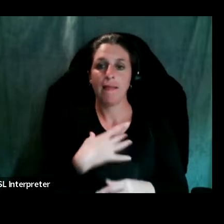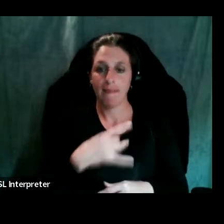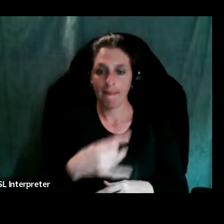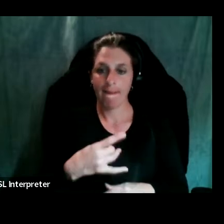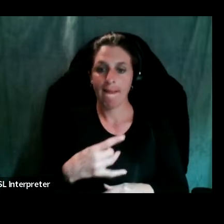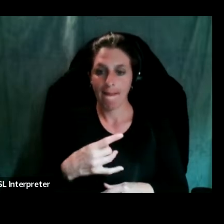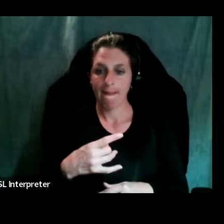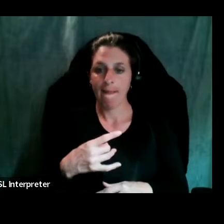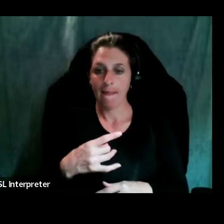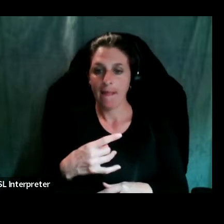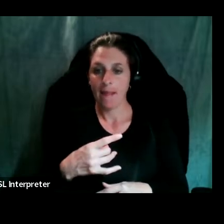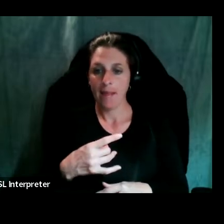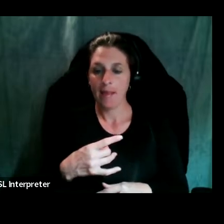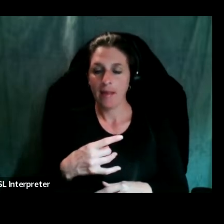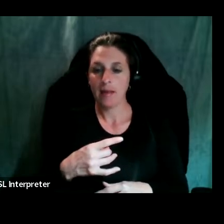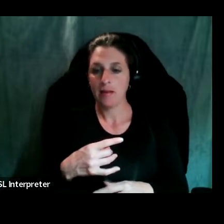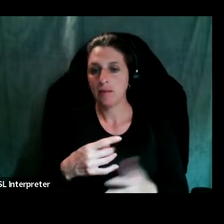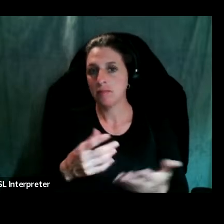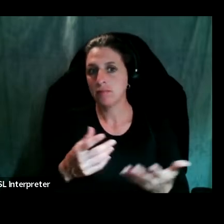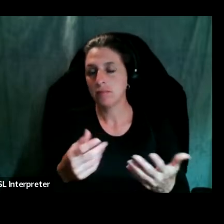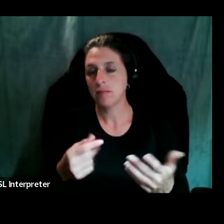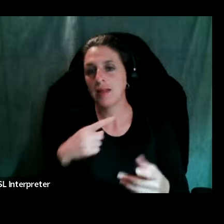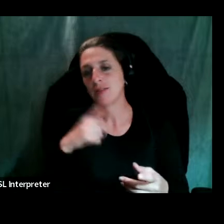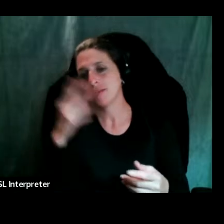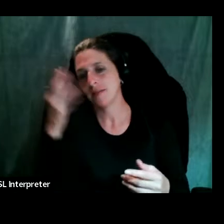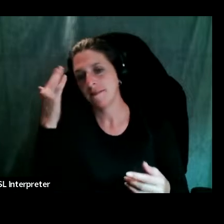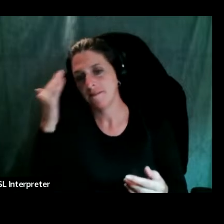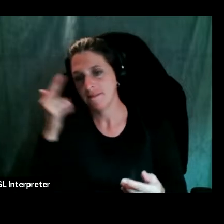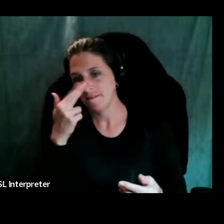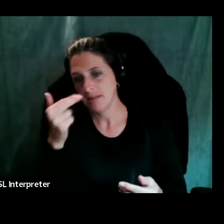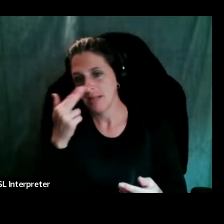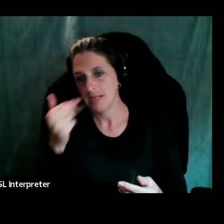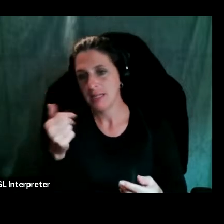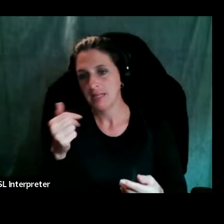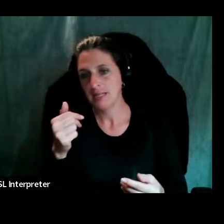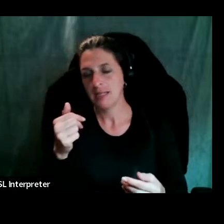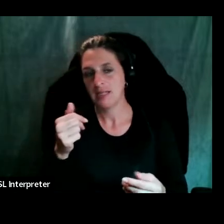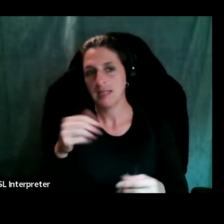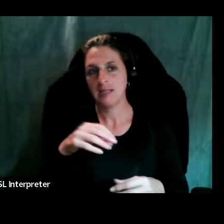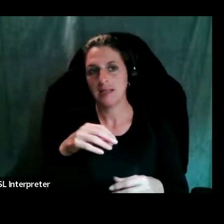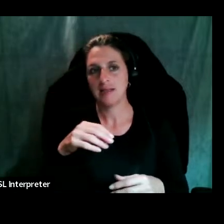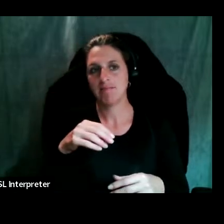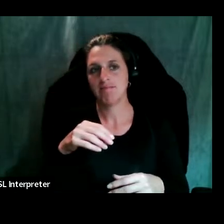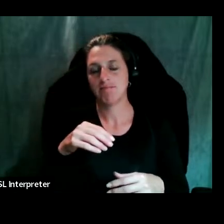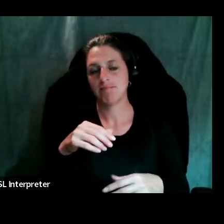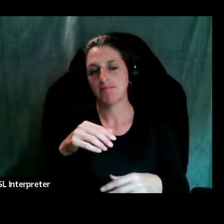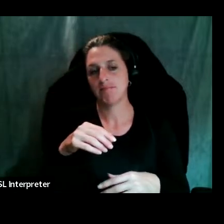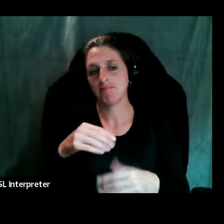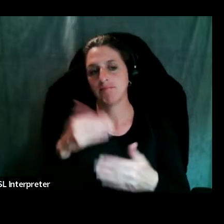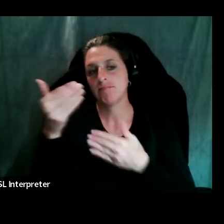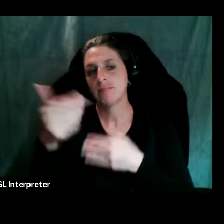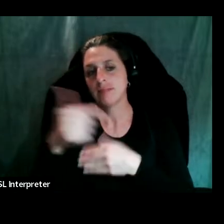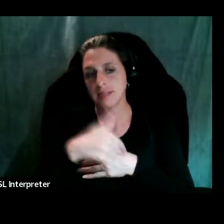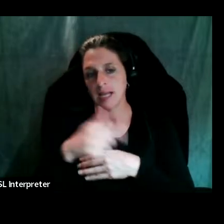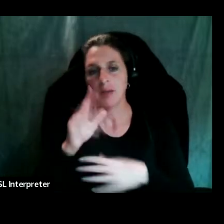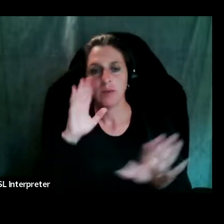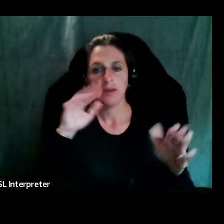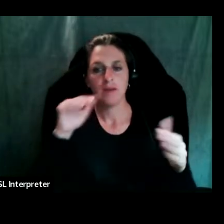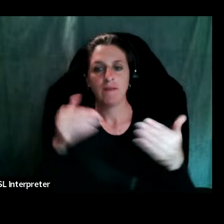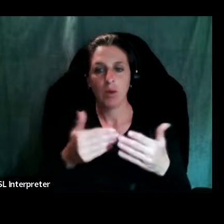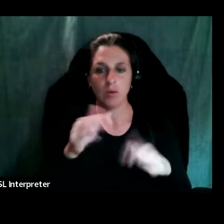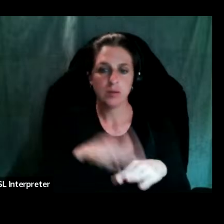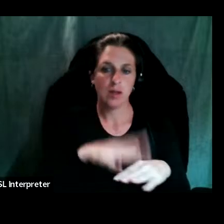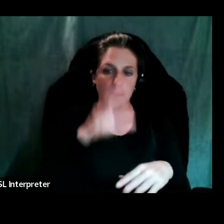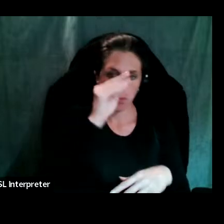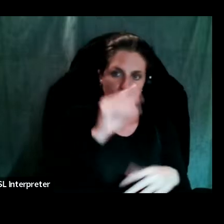Group. I think, it's funny, I think in time we focus a lot on the boys, and